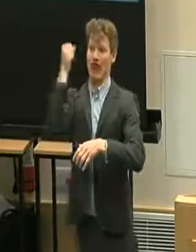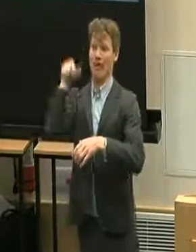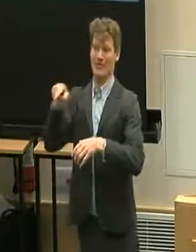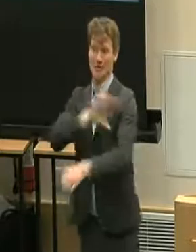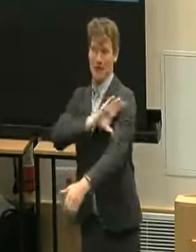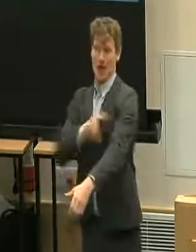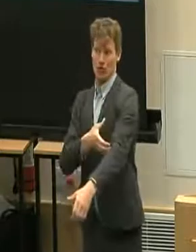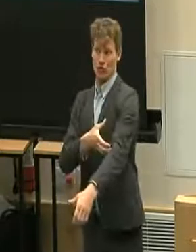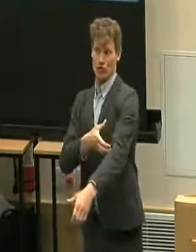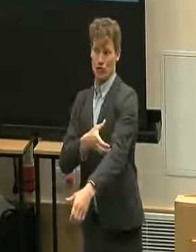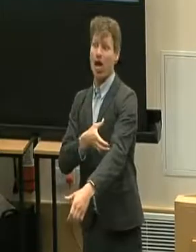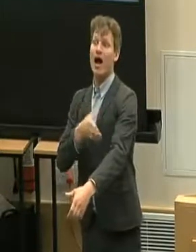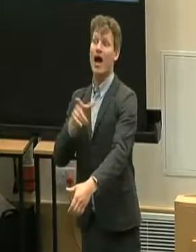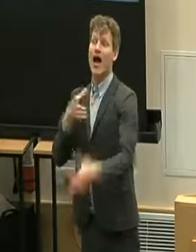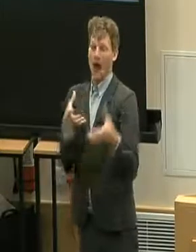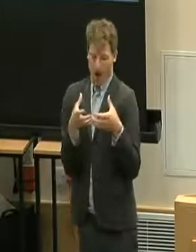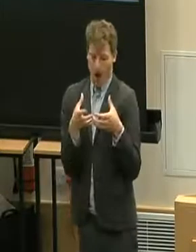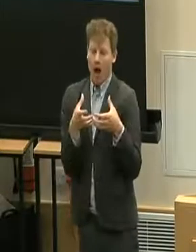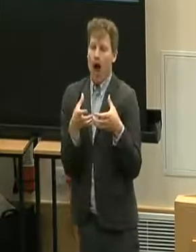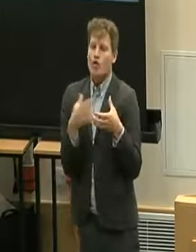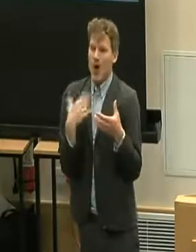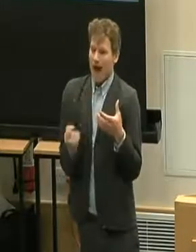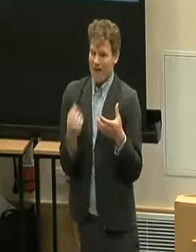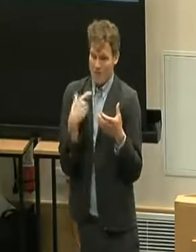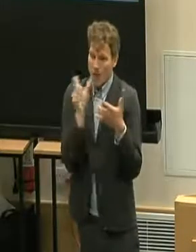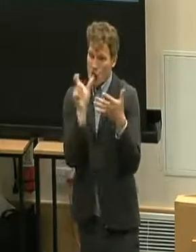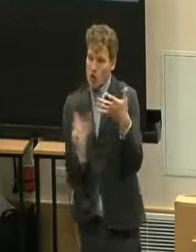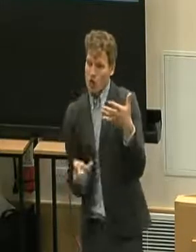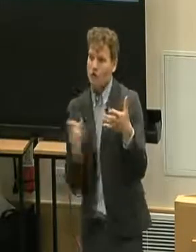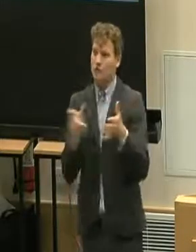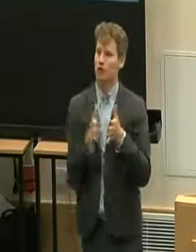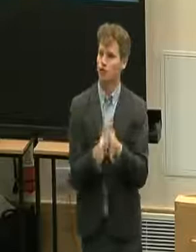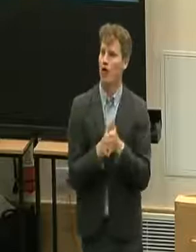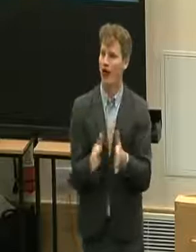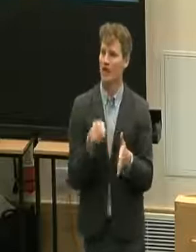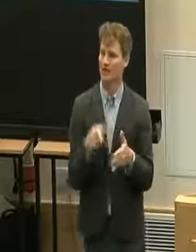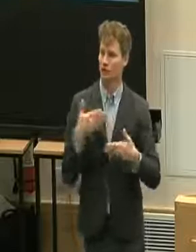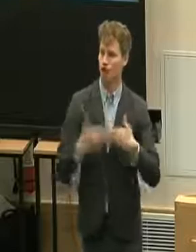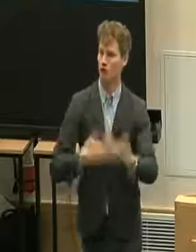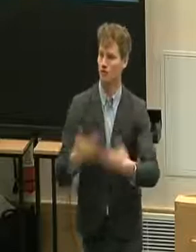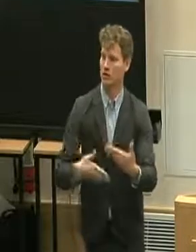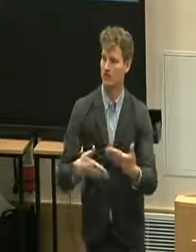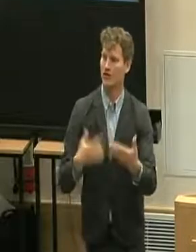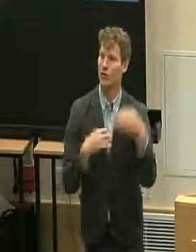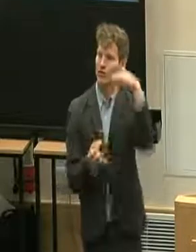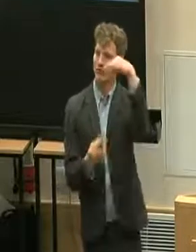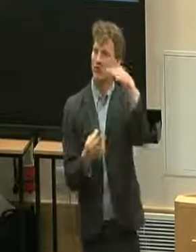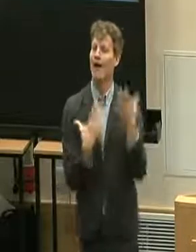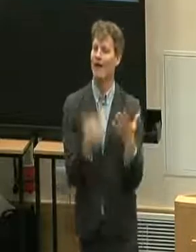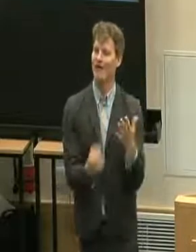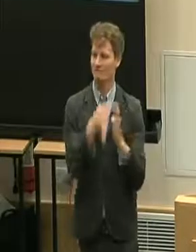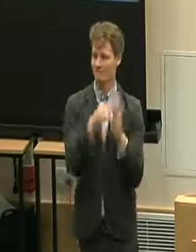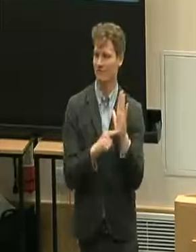your progress. There's nothing underlying them. There is no objectivity, for heaven's sake, to